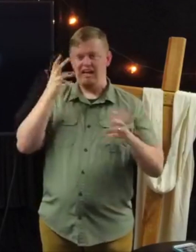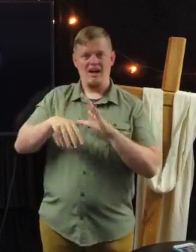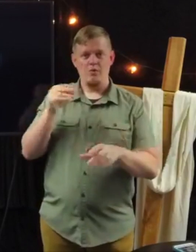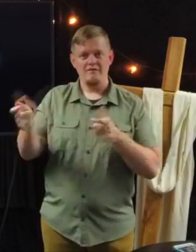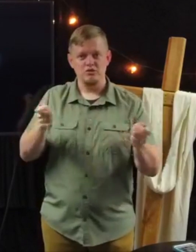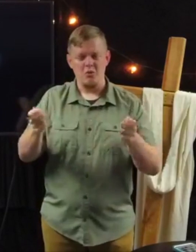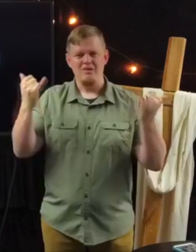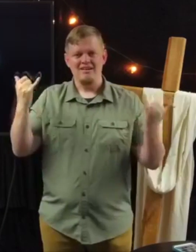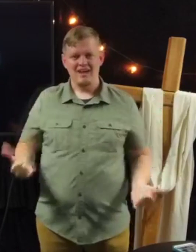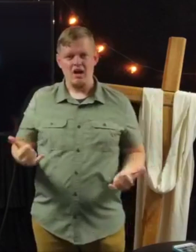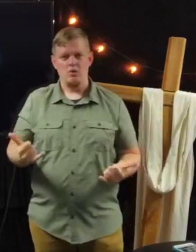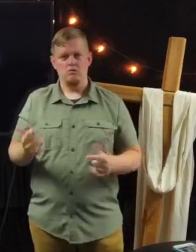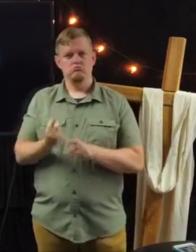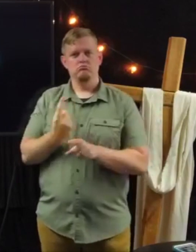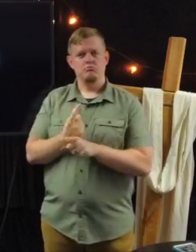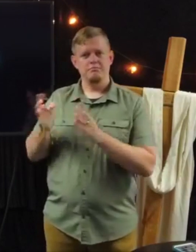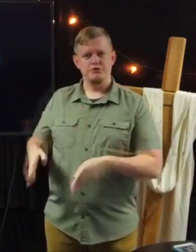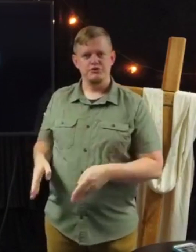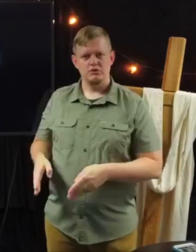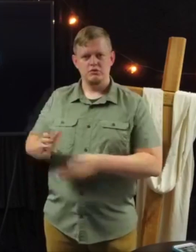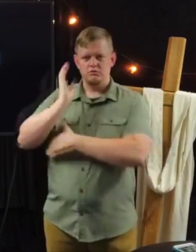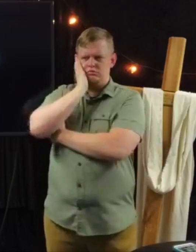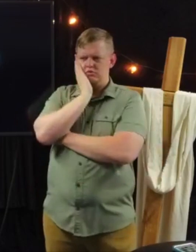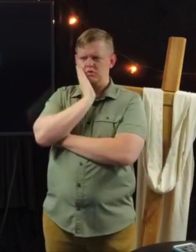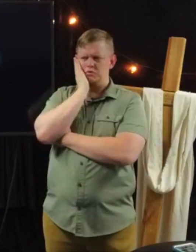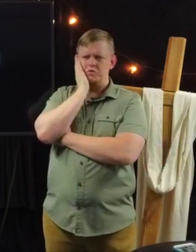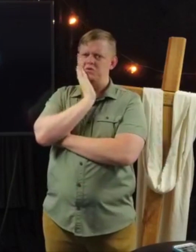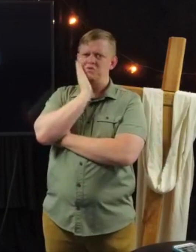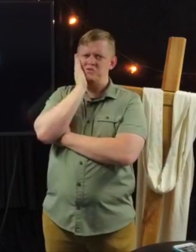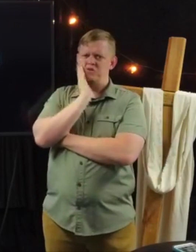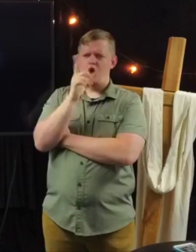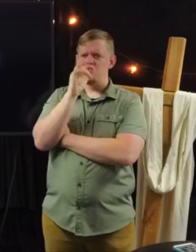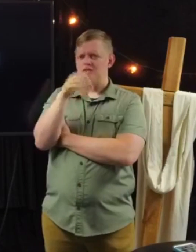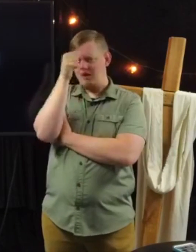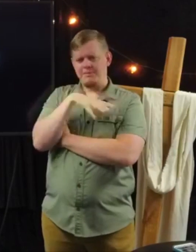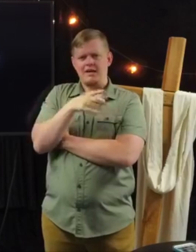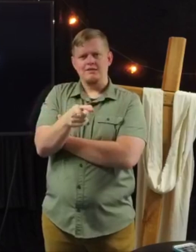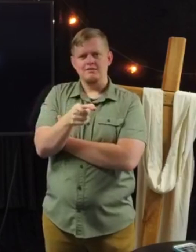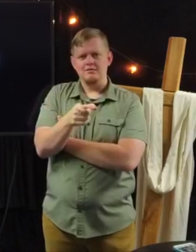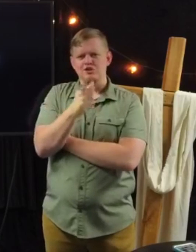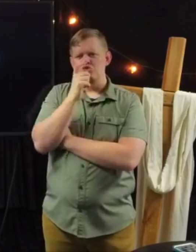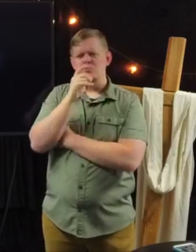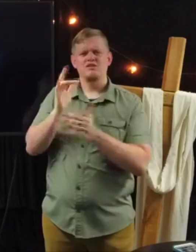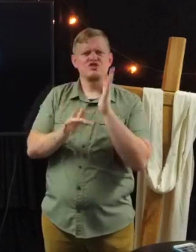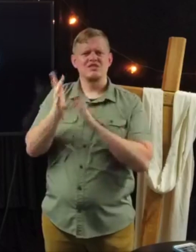he was screaming out and out of control. And now this man's just a regular person sitting there. How? Who is this man? Who is